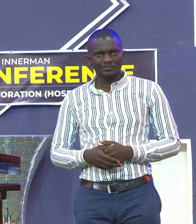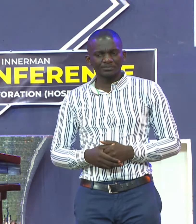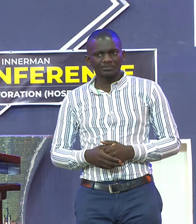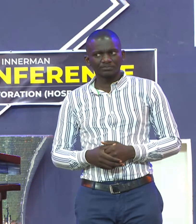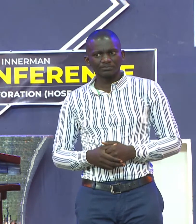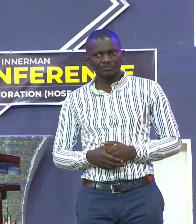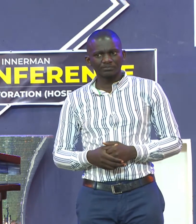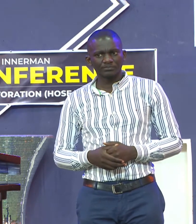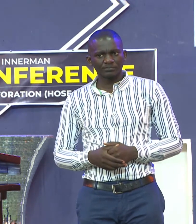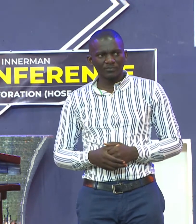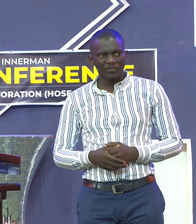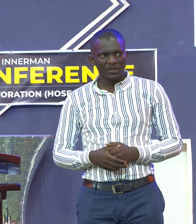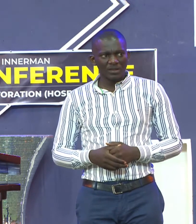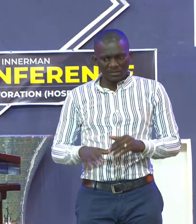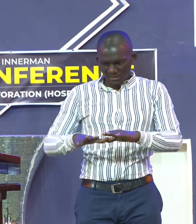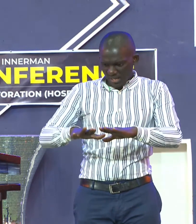there? Now,